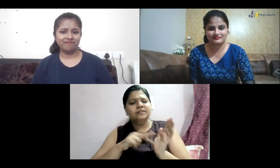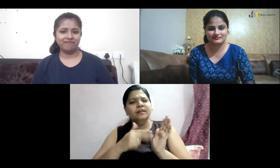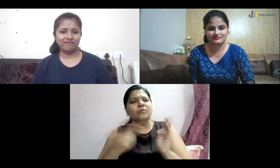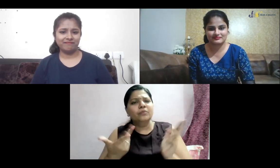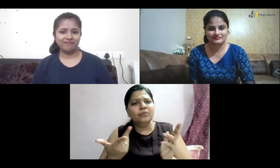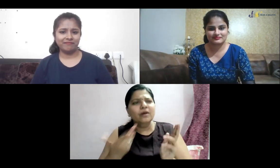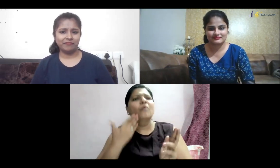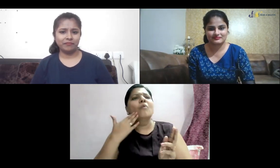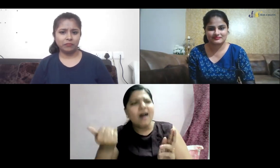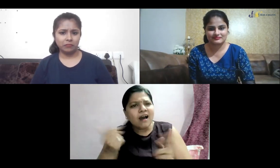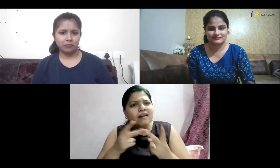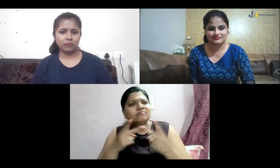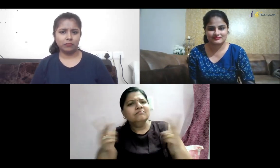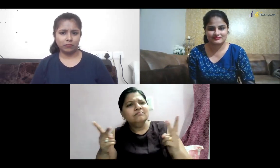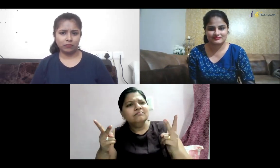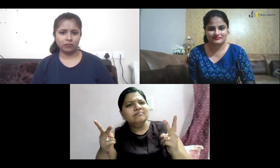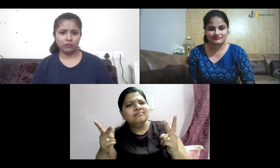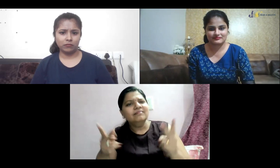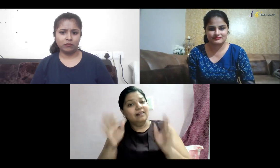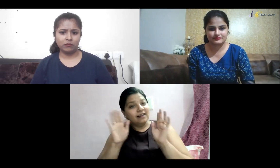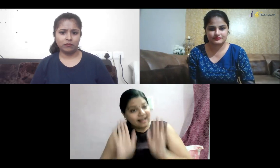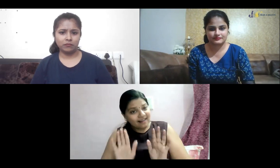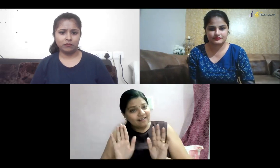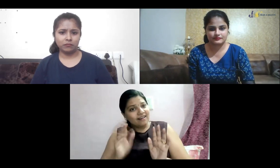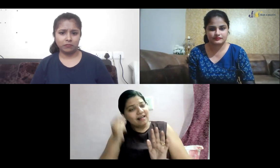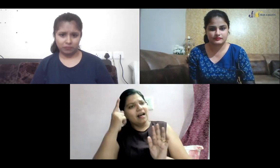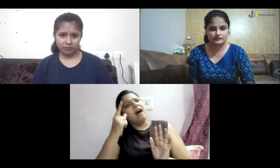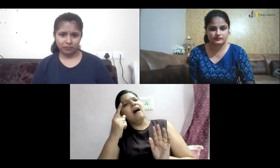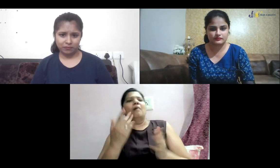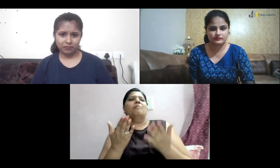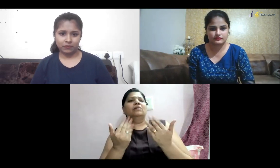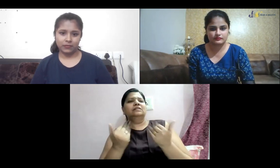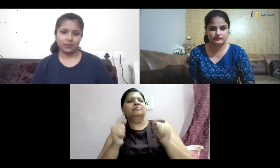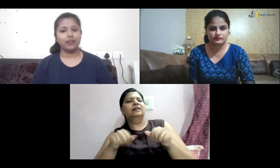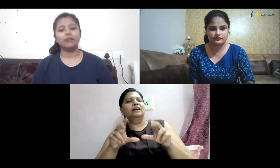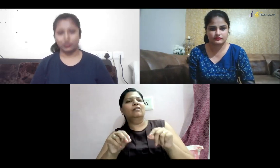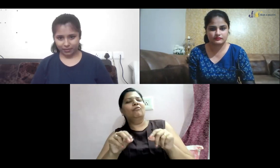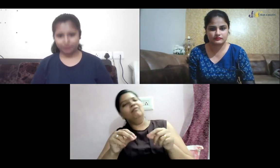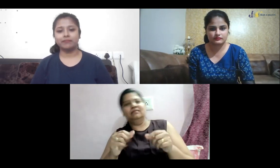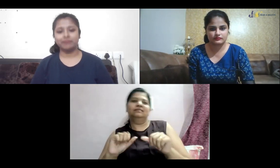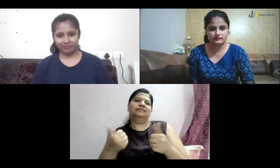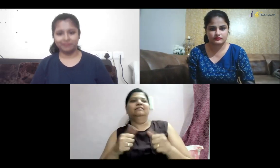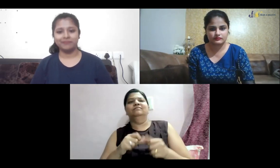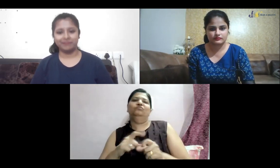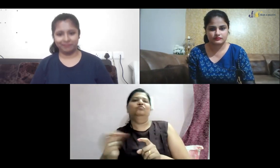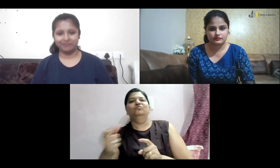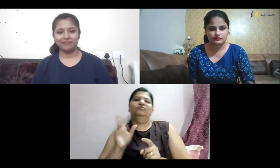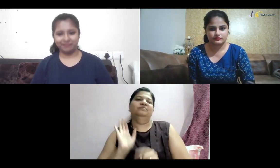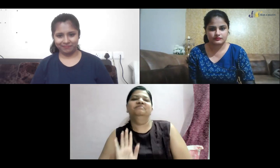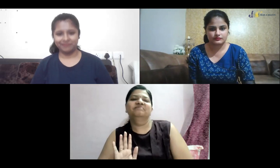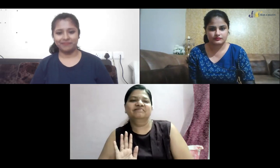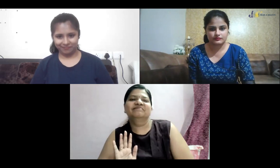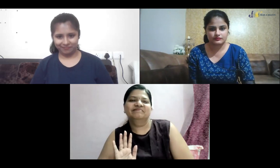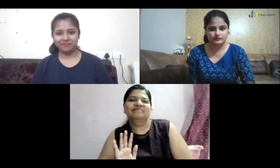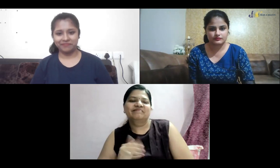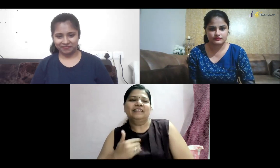But they are missing on the awareness related what menstruation is, why we are menstruating. If they will get the knowledge about